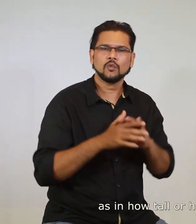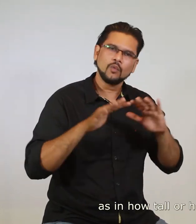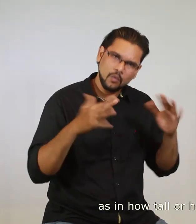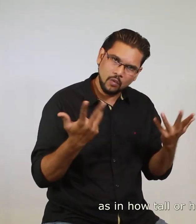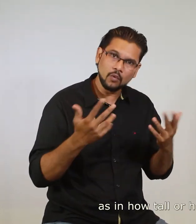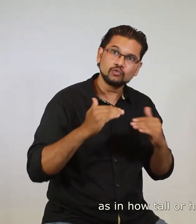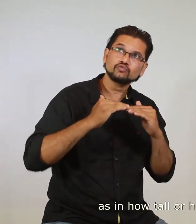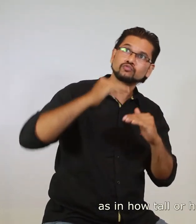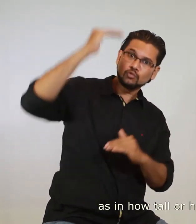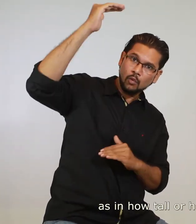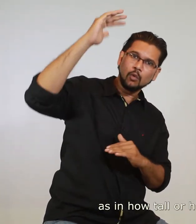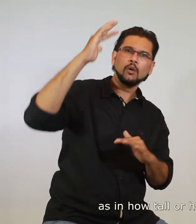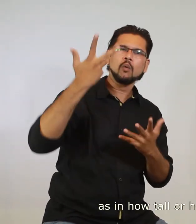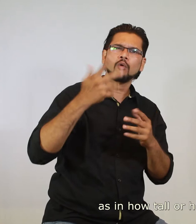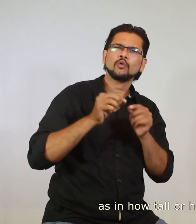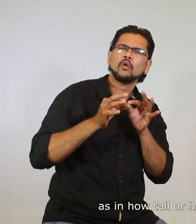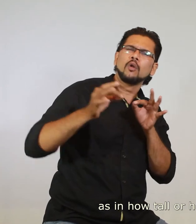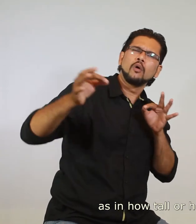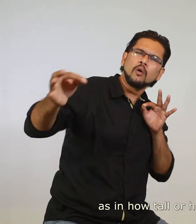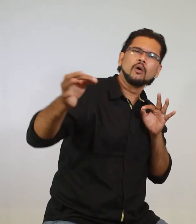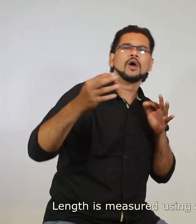As in how tall or how long.